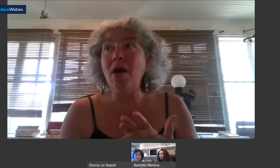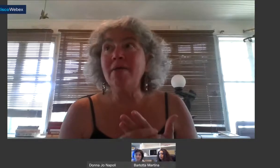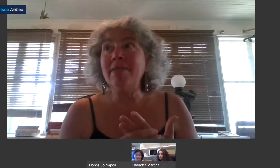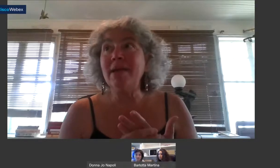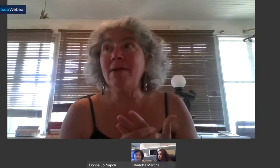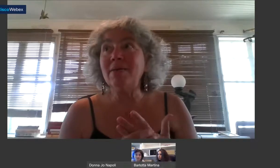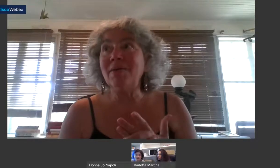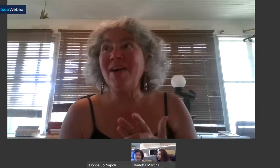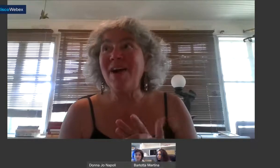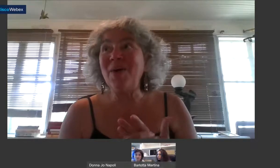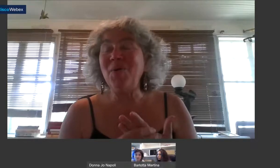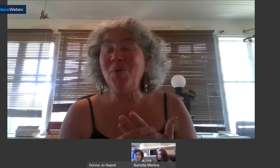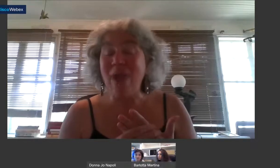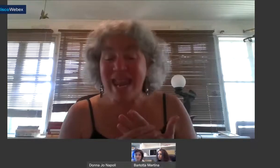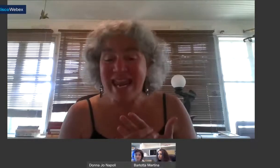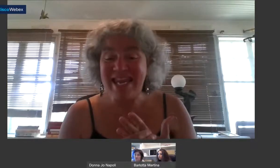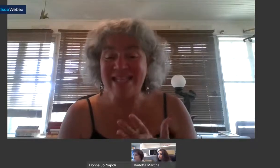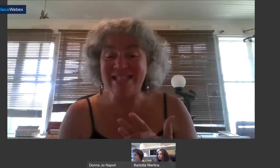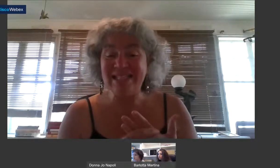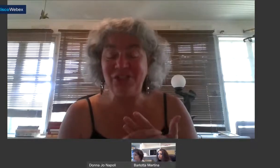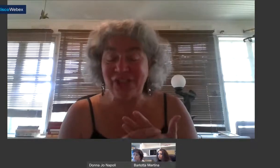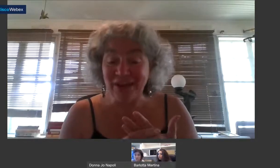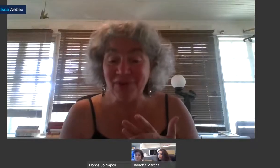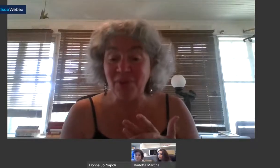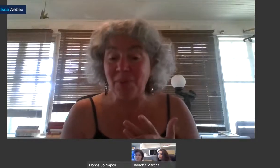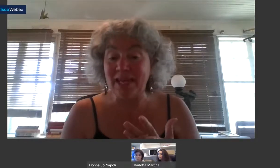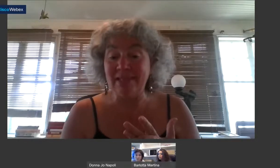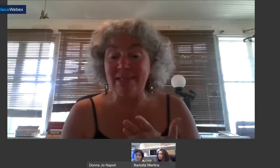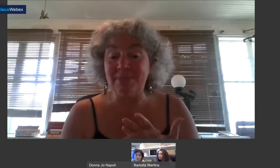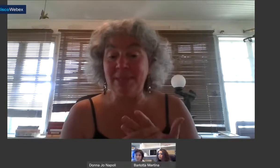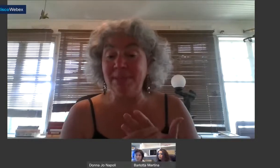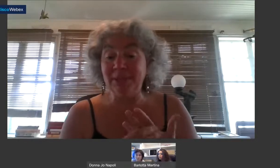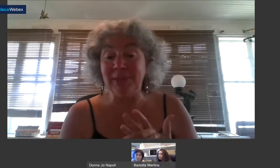Are there ways, general ways that people do it?